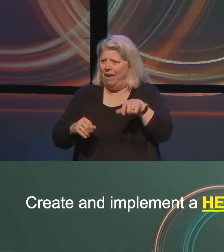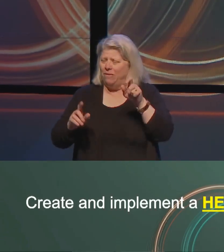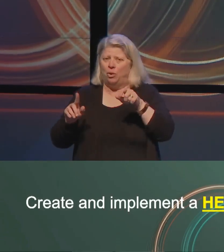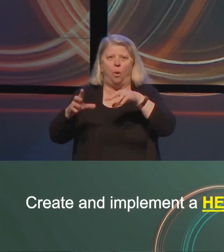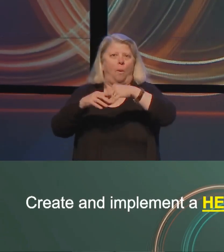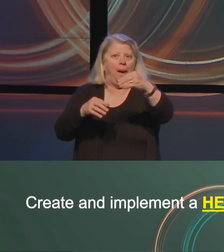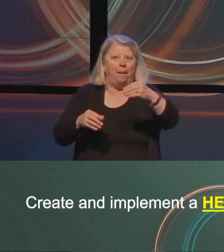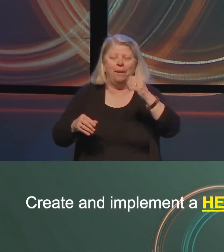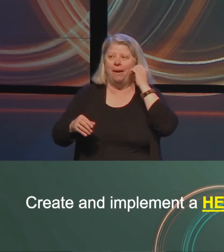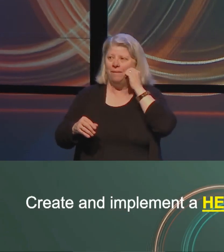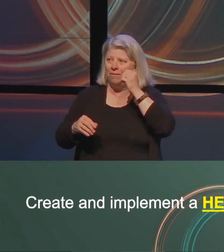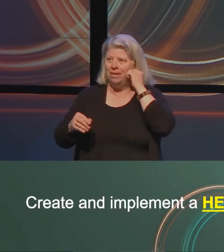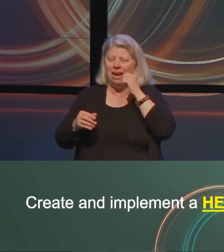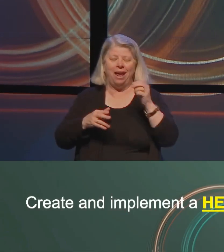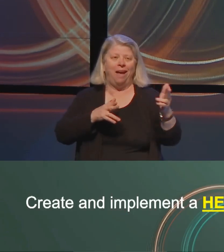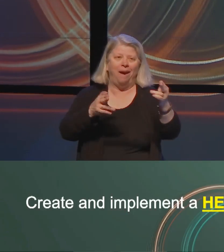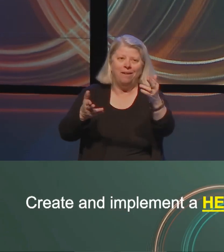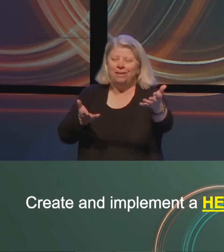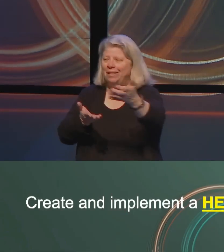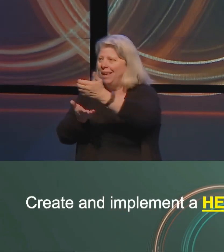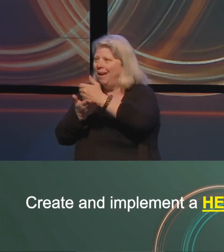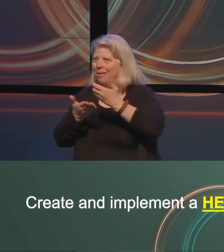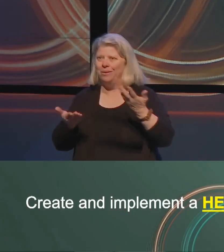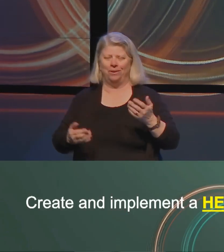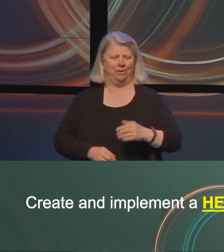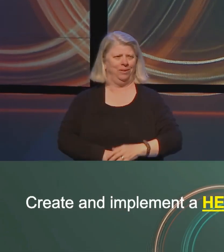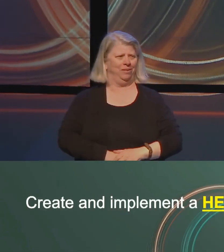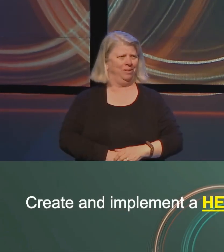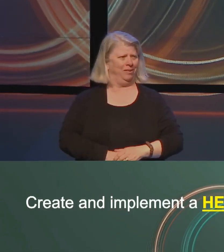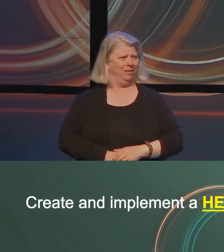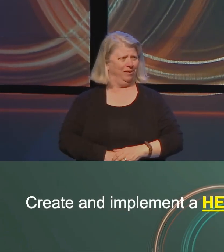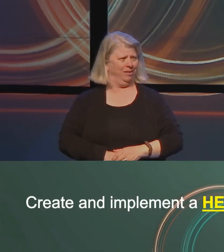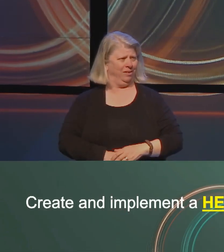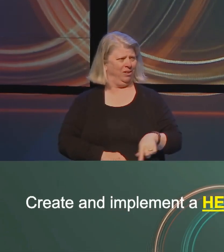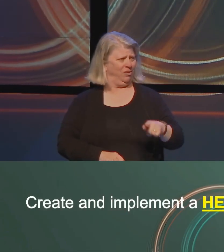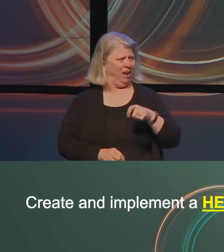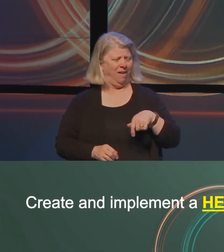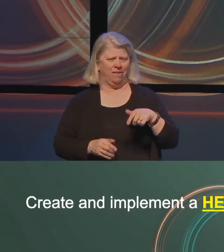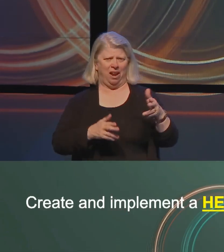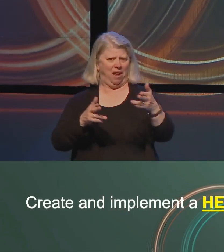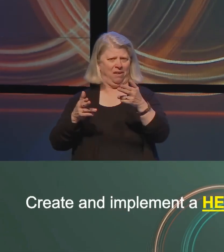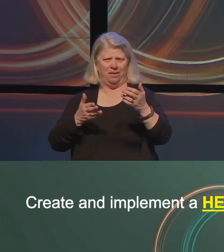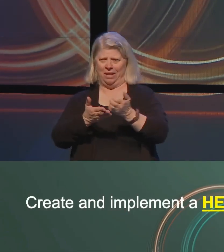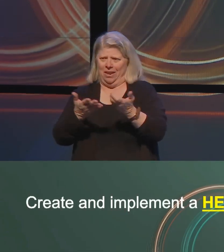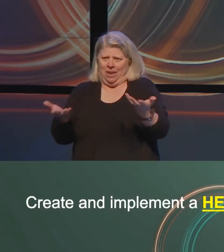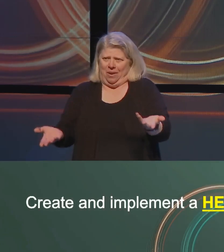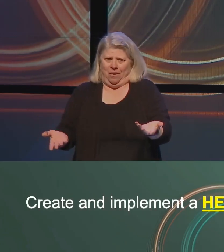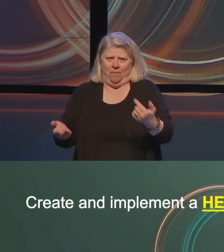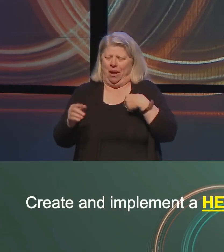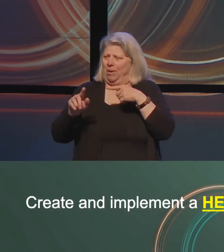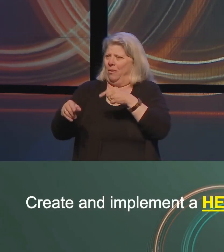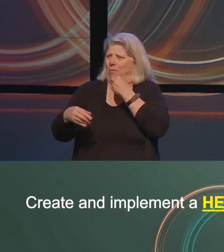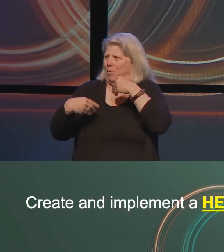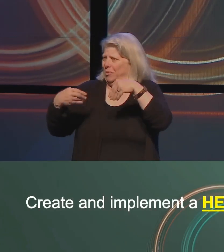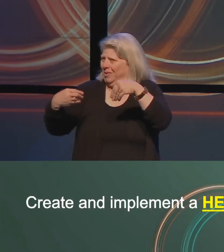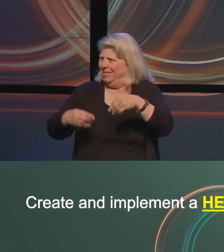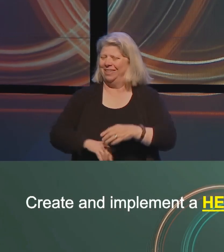out every day and hunt and gather. Anybody in the room have to go out and hunt and gather? No, I mean, I go to the grocery